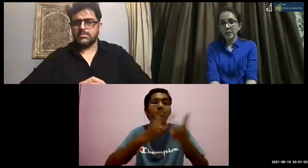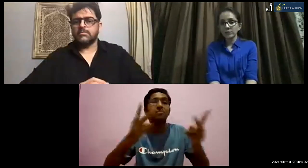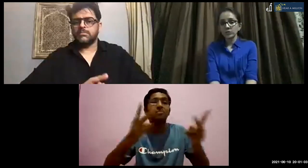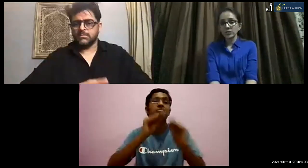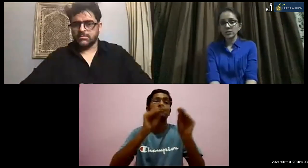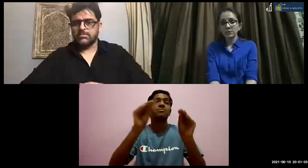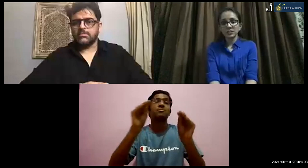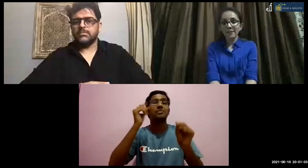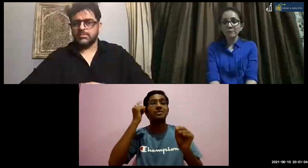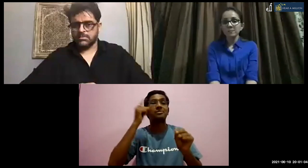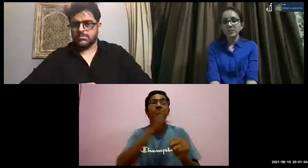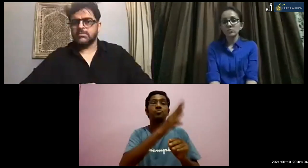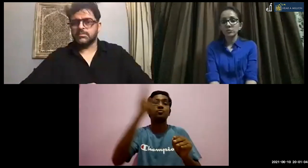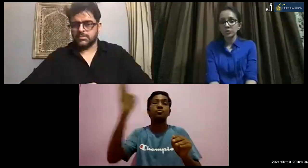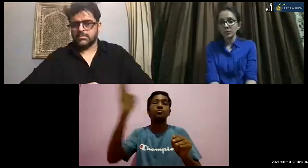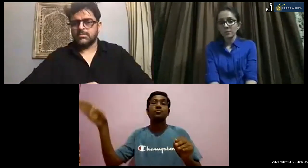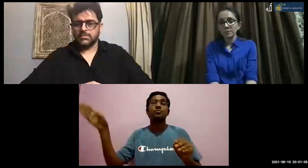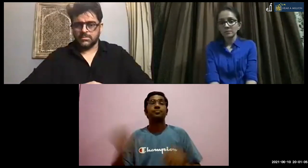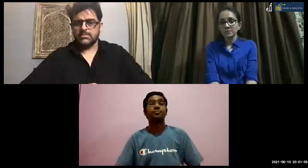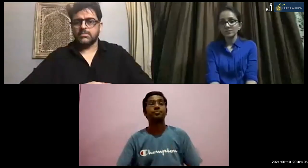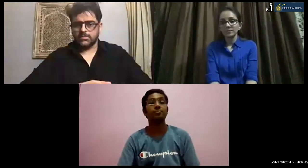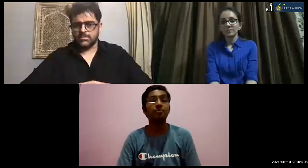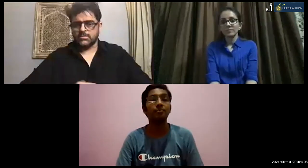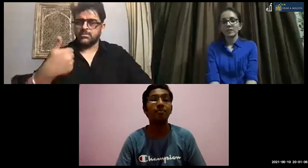training them with the needs of the deaf. That's what we do.